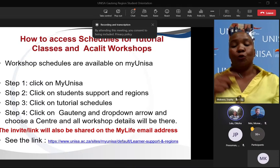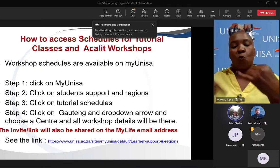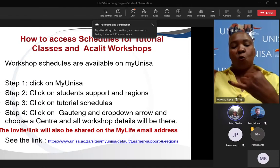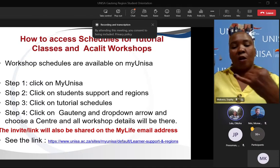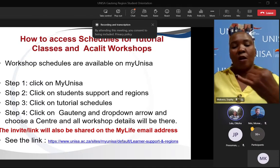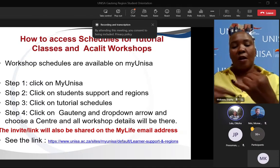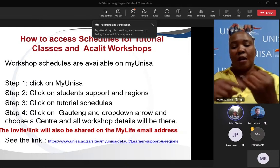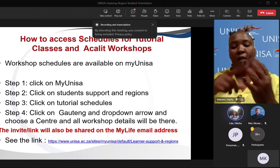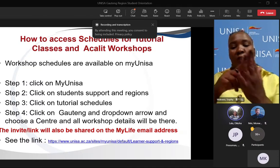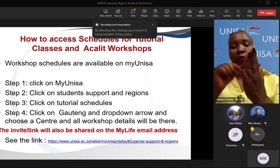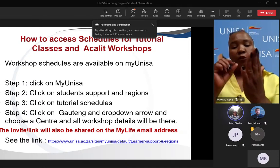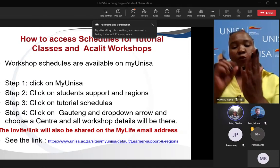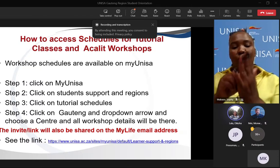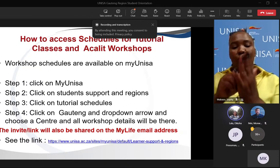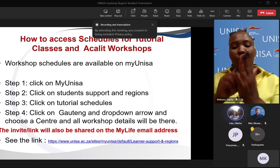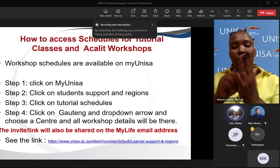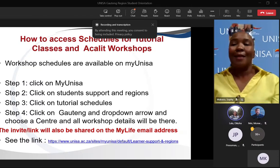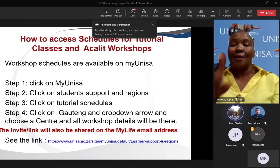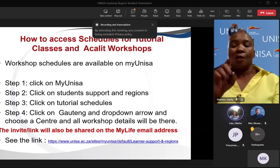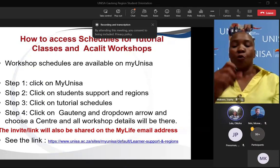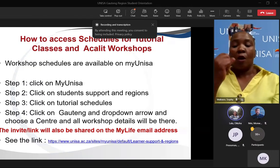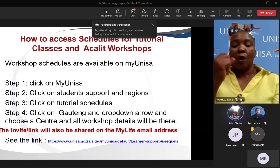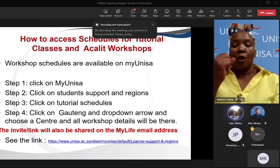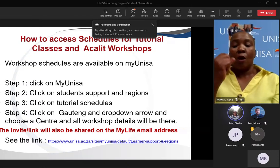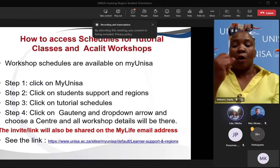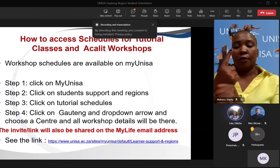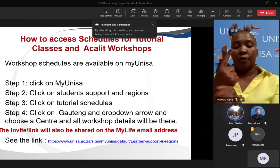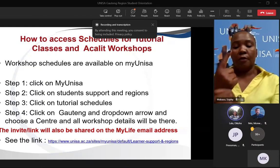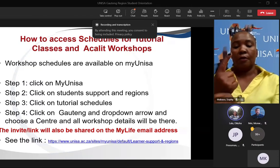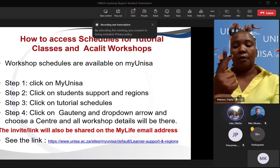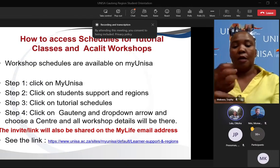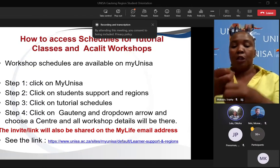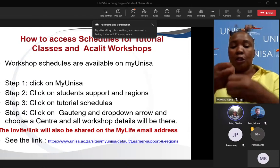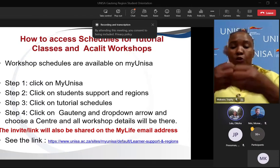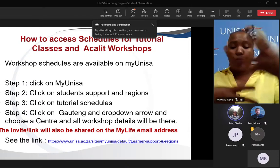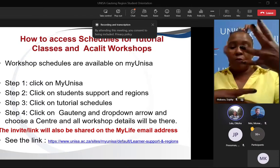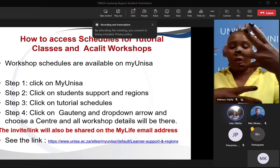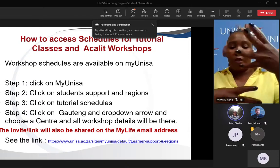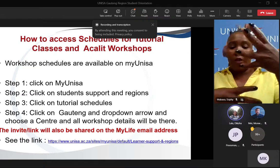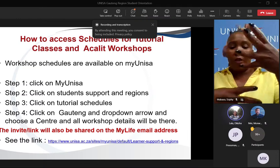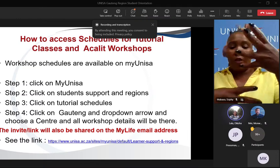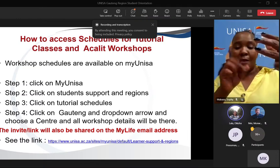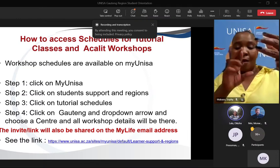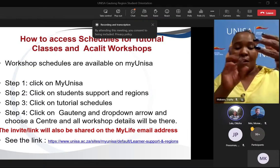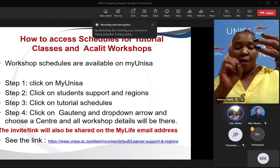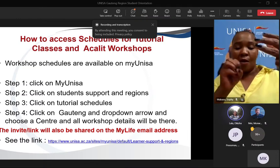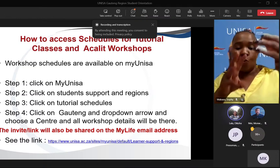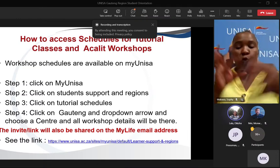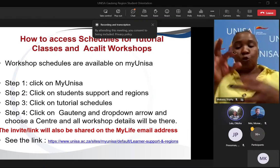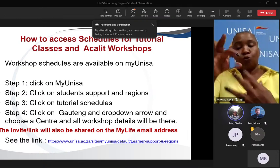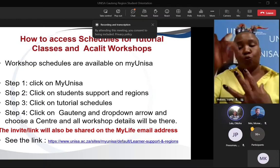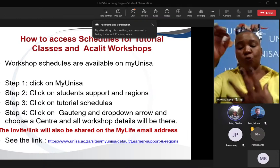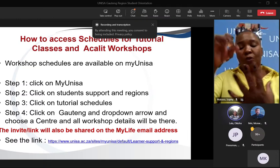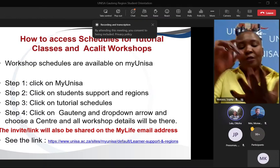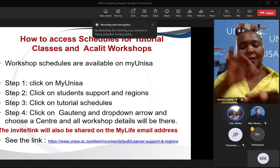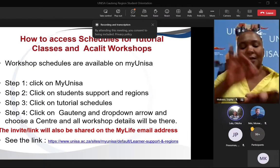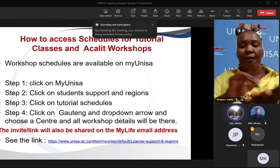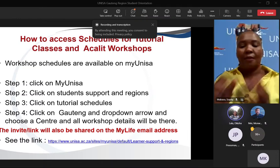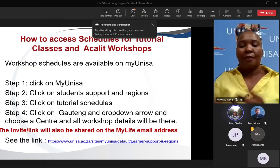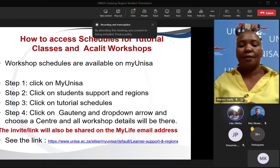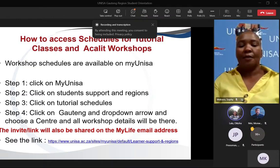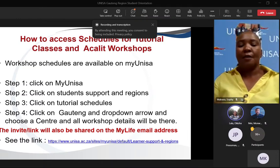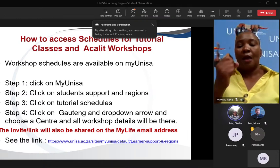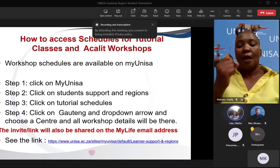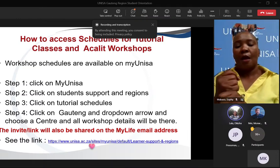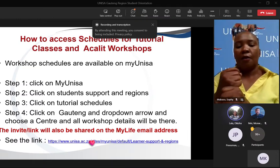and then you click on gauteng and the drop down error and choose a center gauteng has